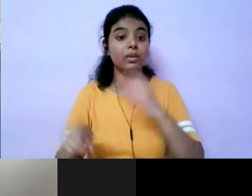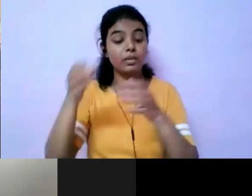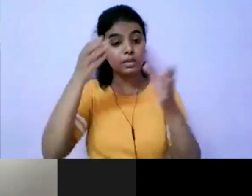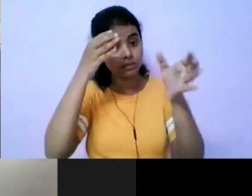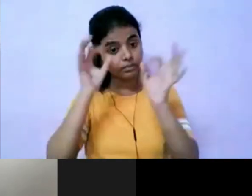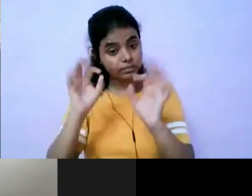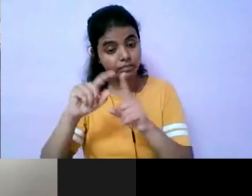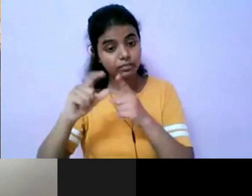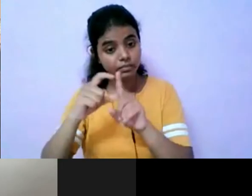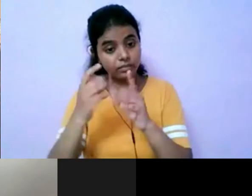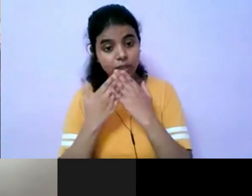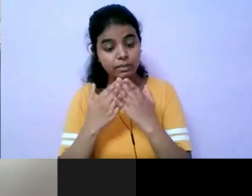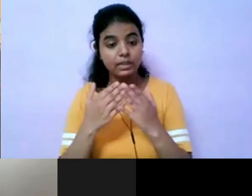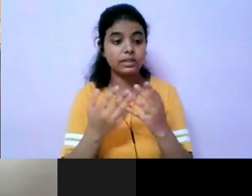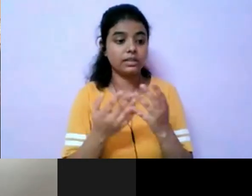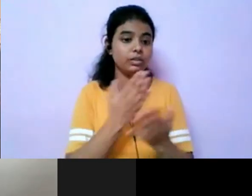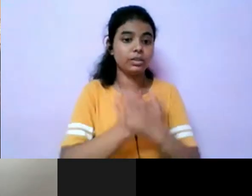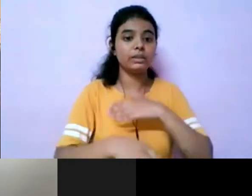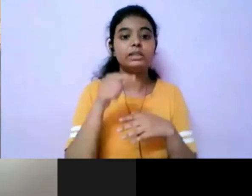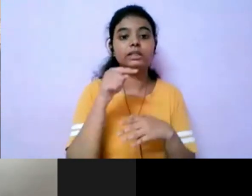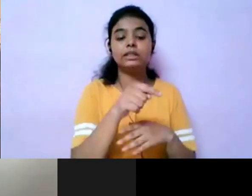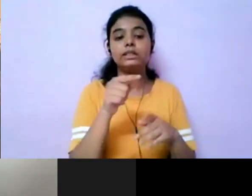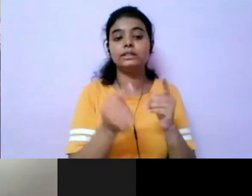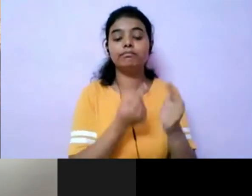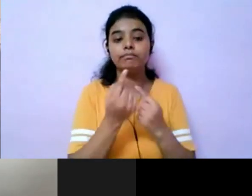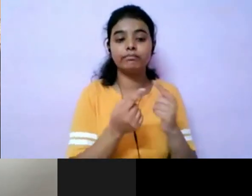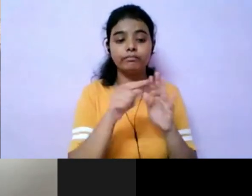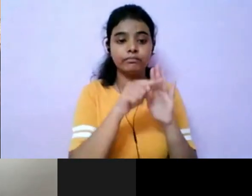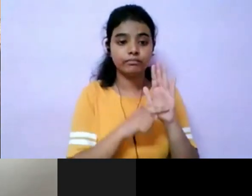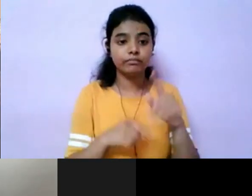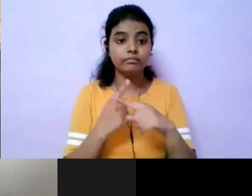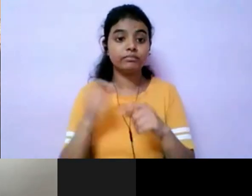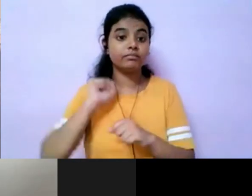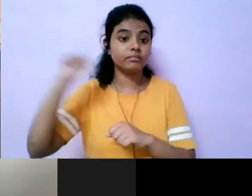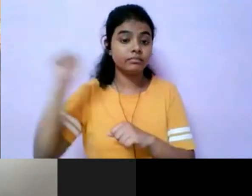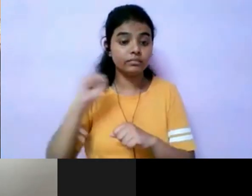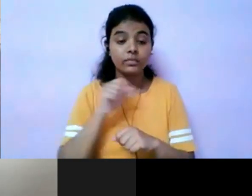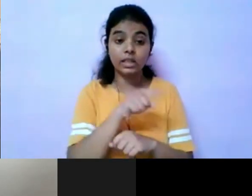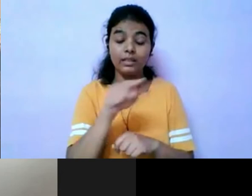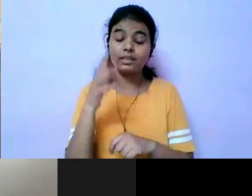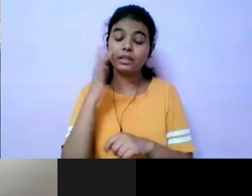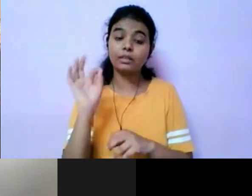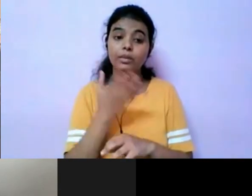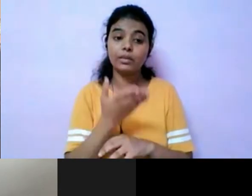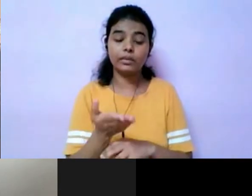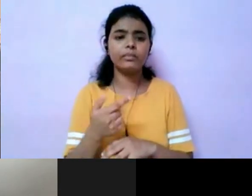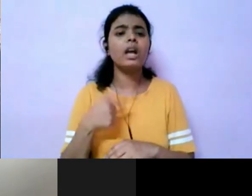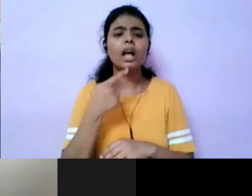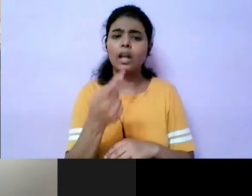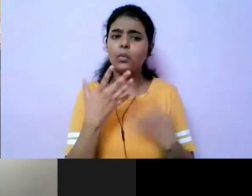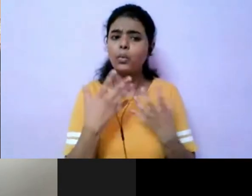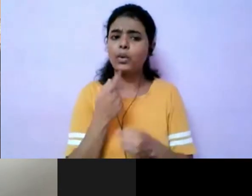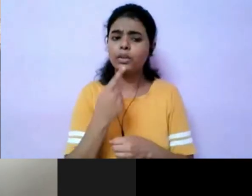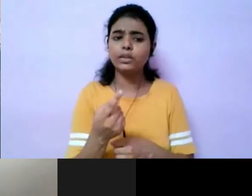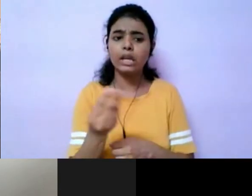disability as diplomacy, of activism, it's why these things matter. I have to tell you that there